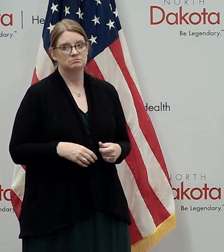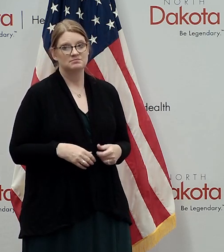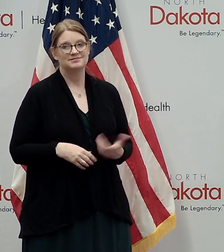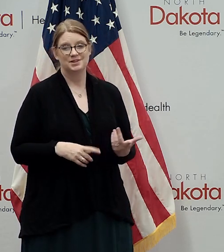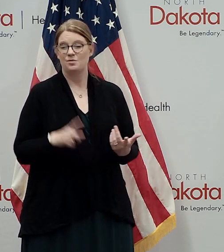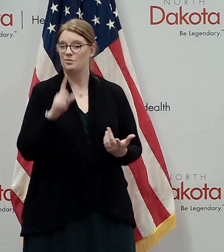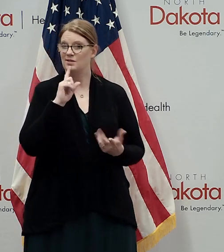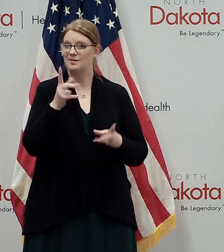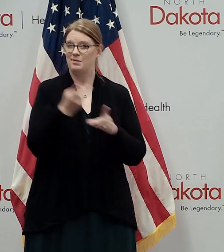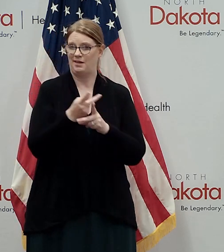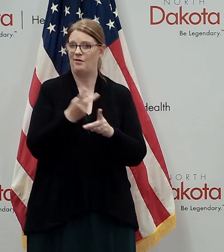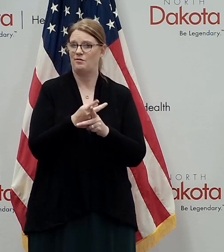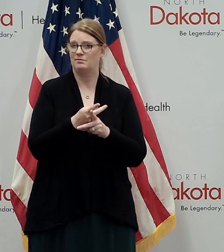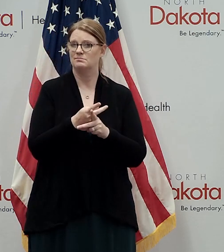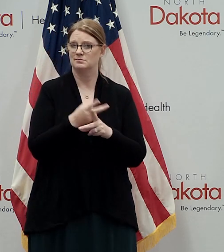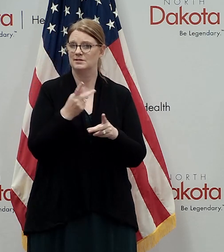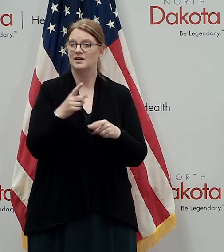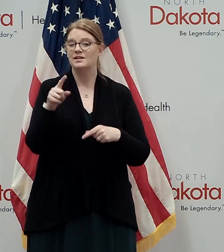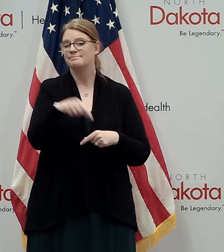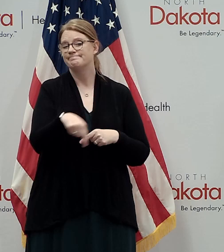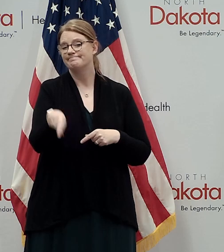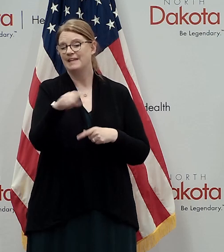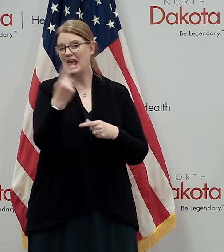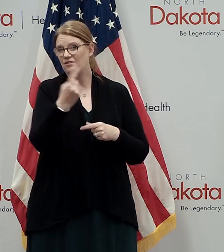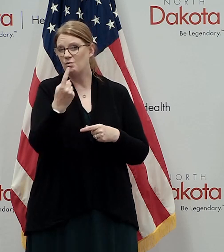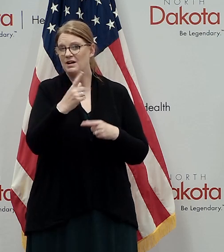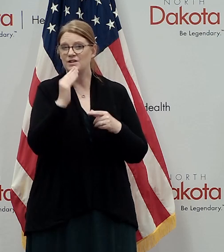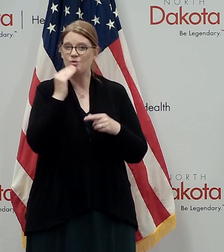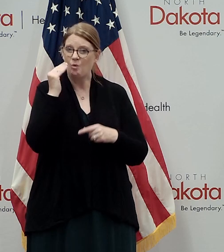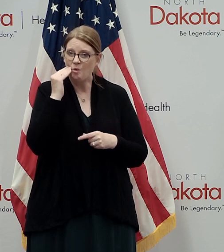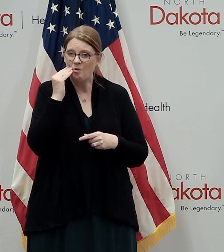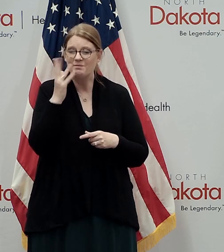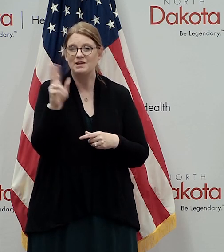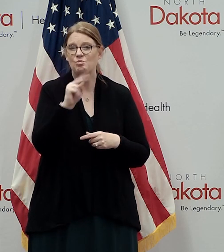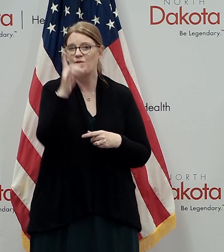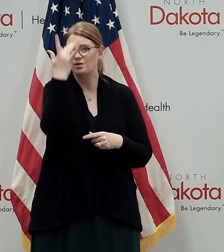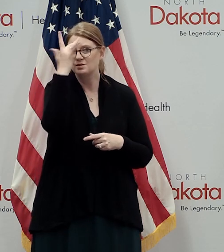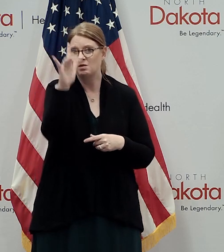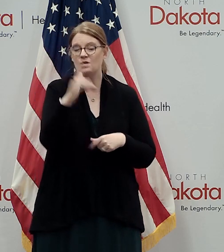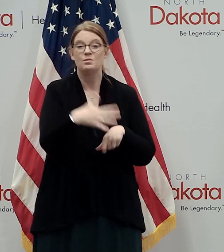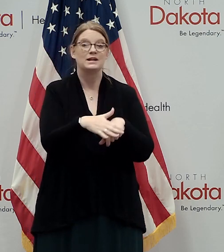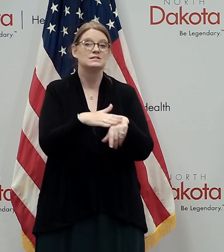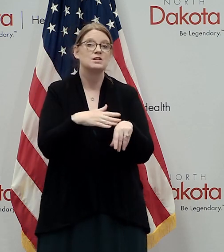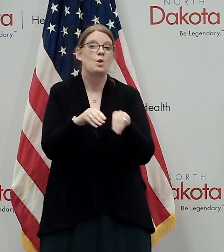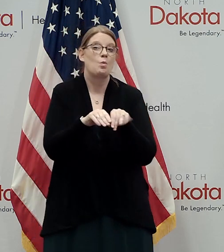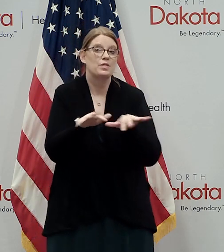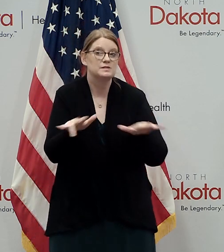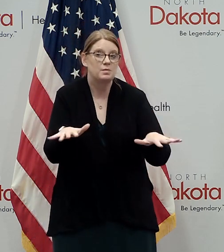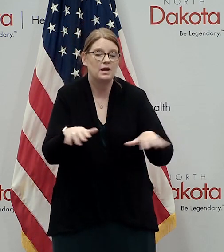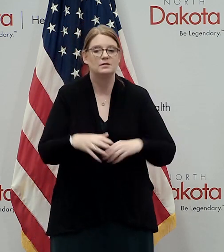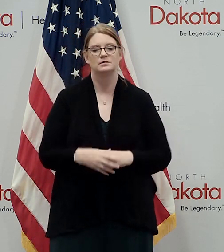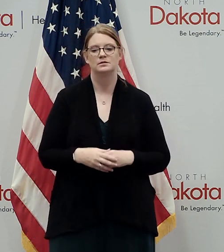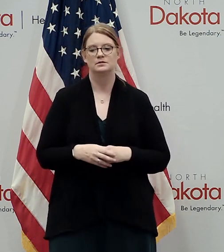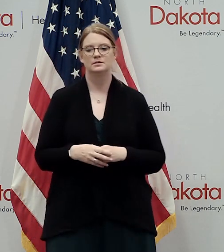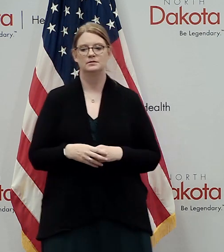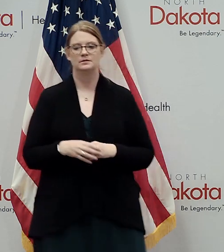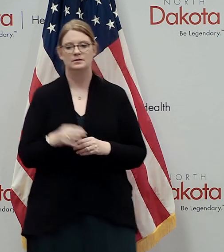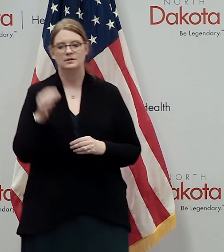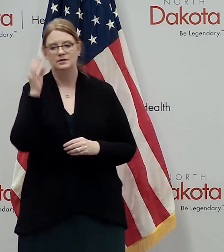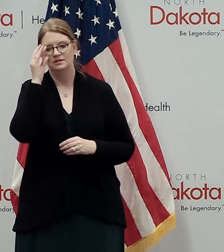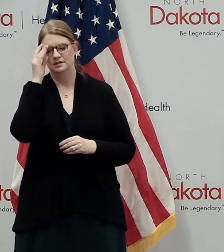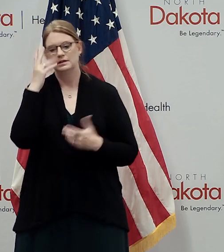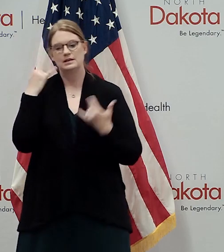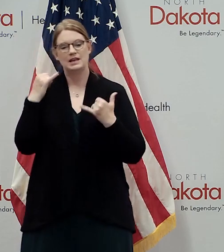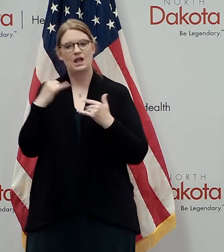group that you're being North Dakota smart. Everybody is. That's the way, again, to slow the spread. Our statewide active